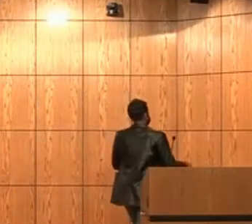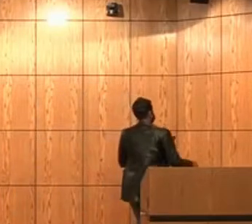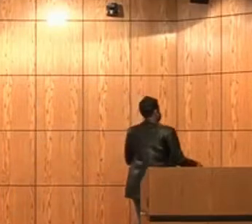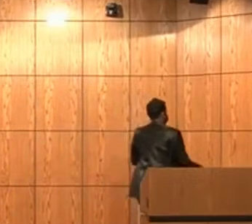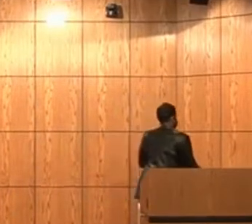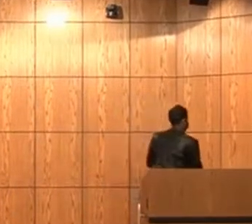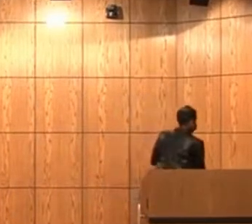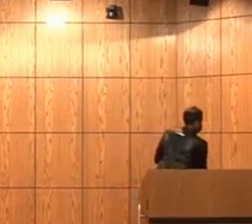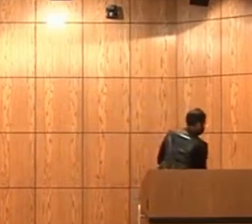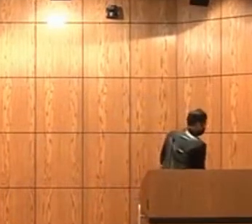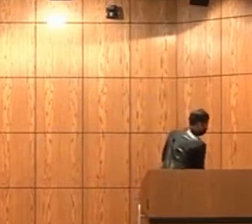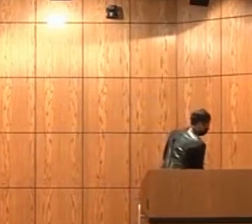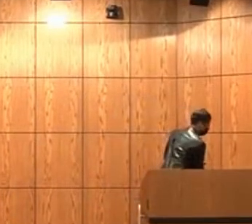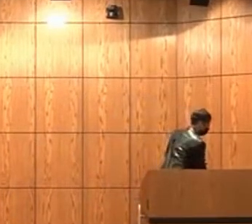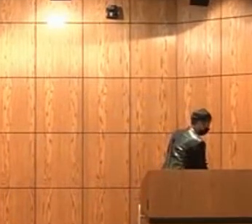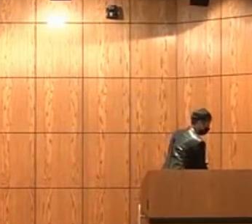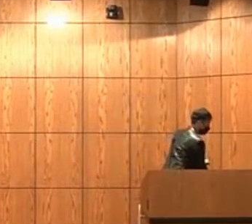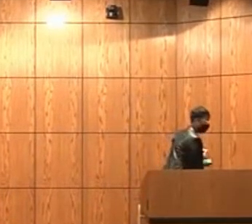so...